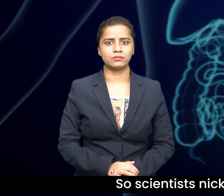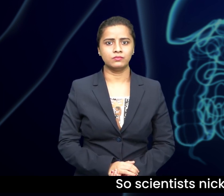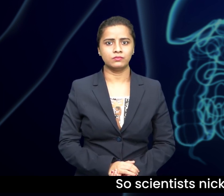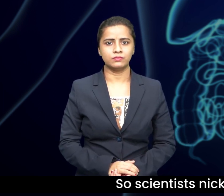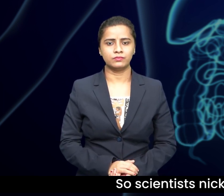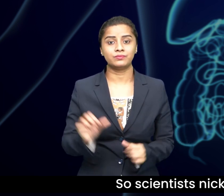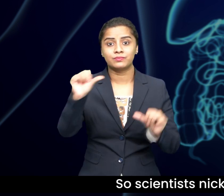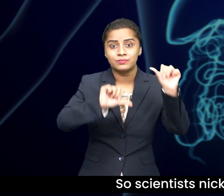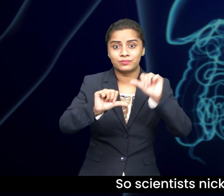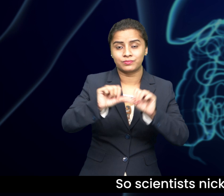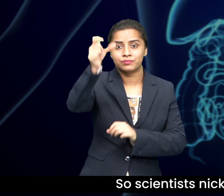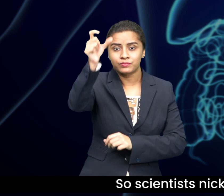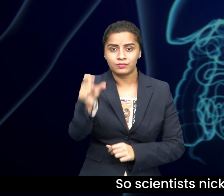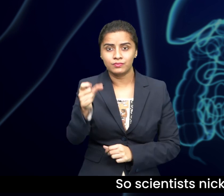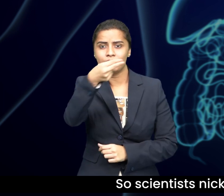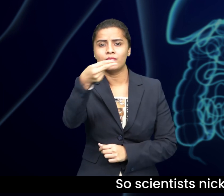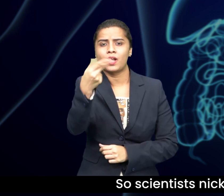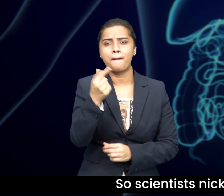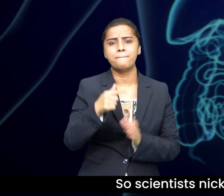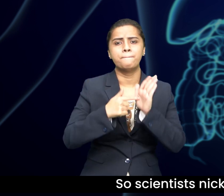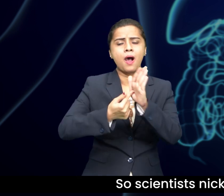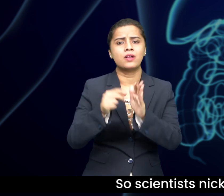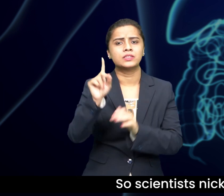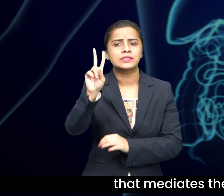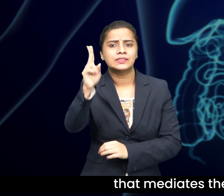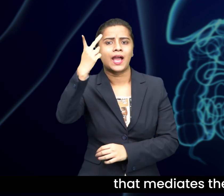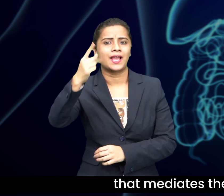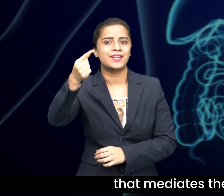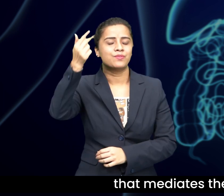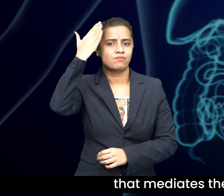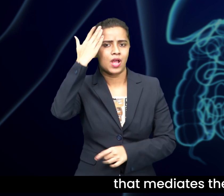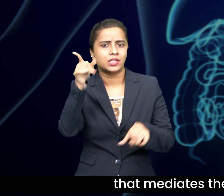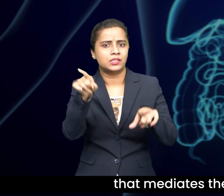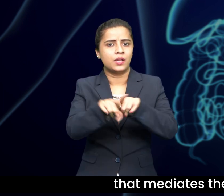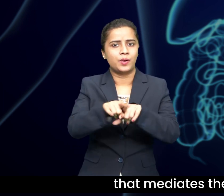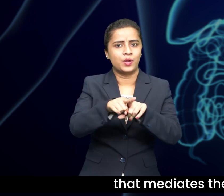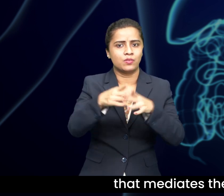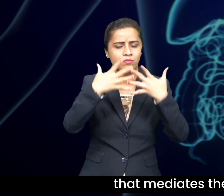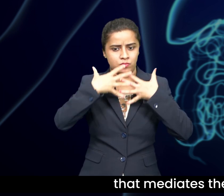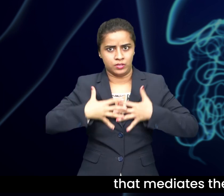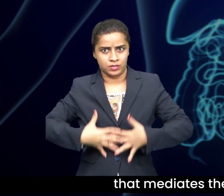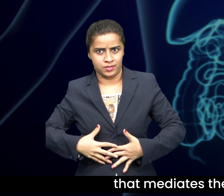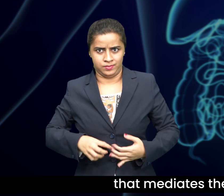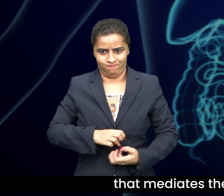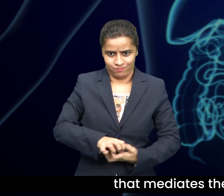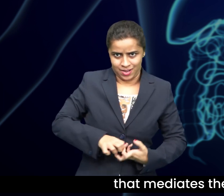So, scientists nicknamed it the second brain that mediates the body's immune